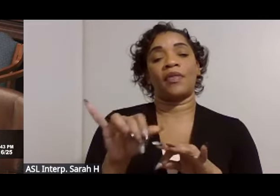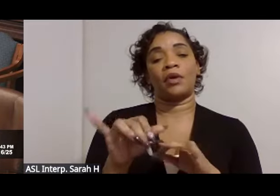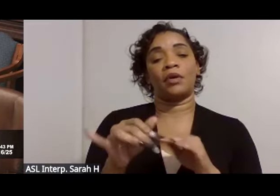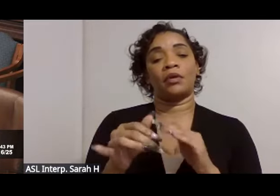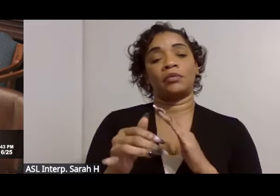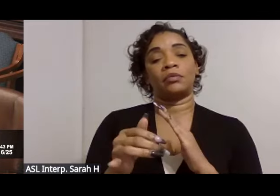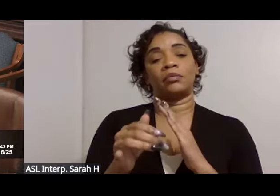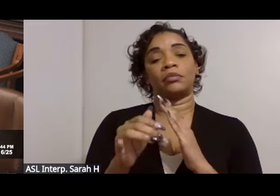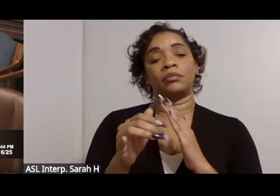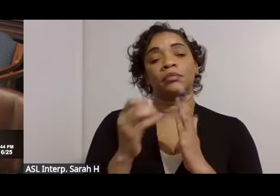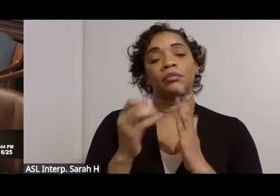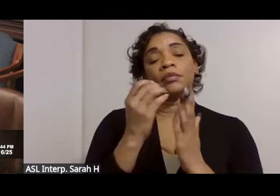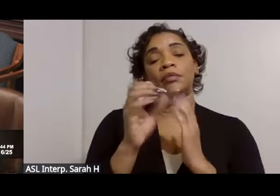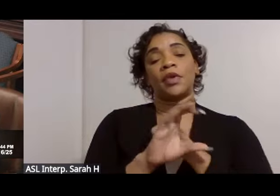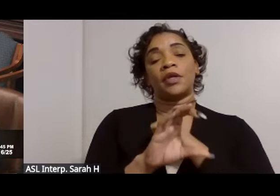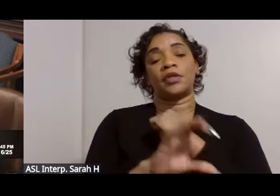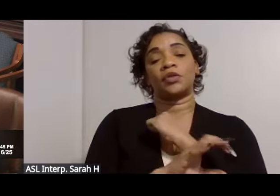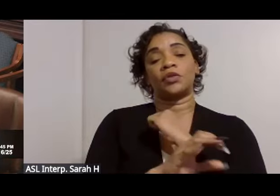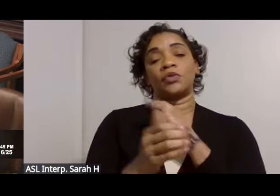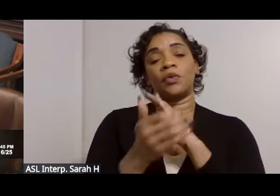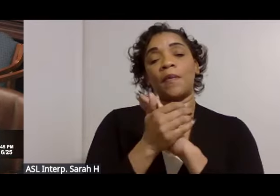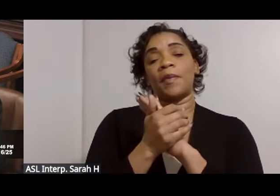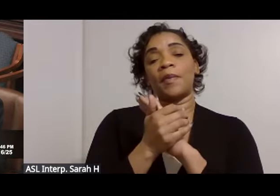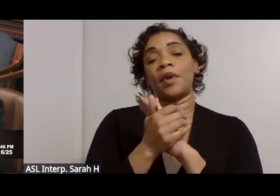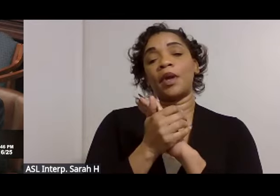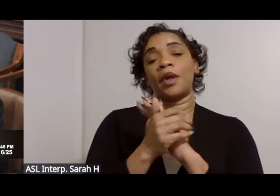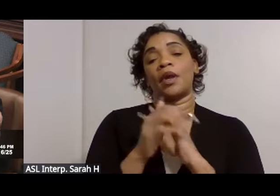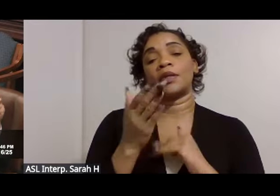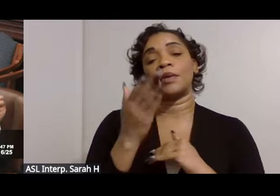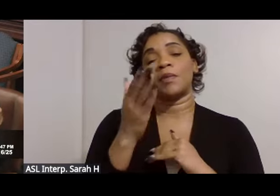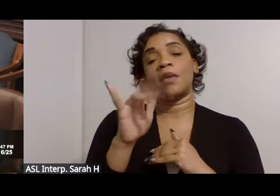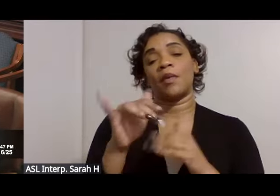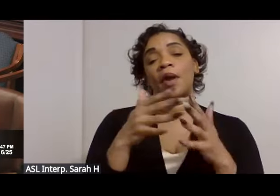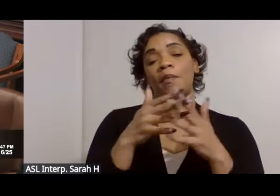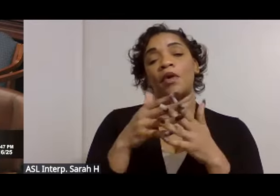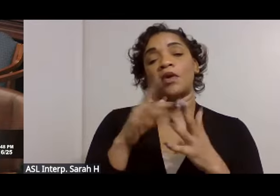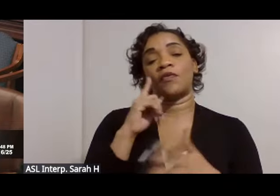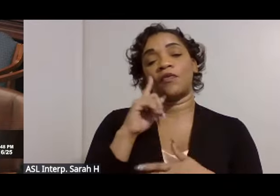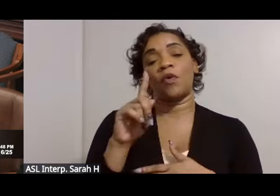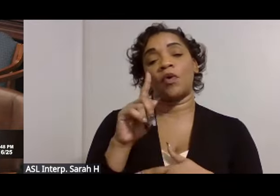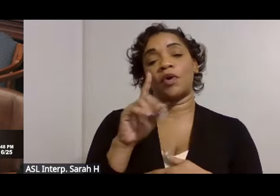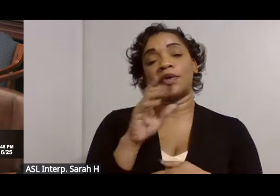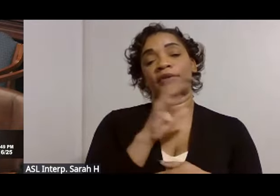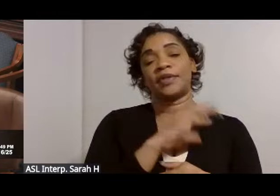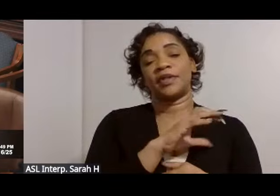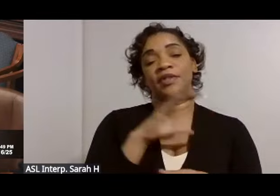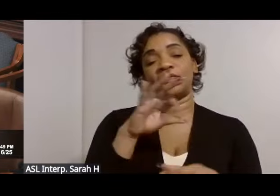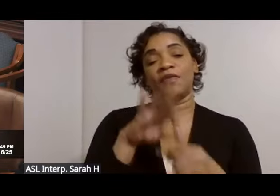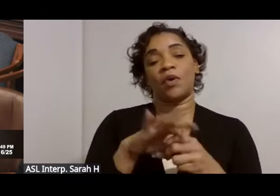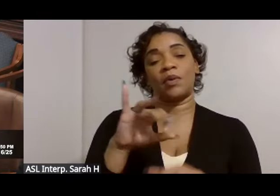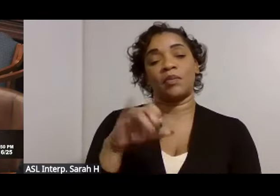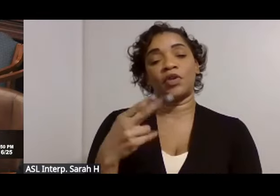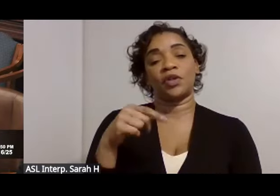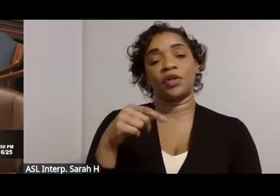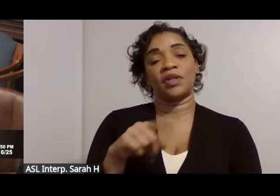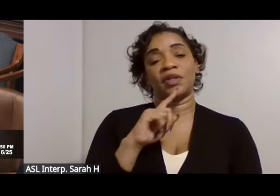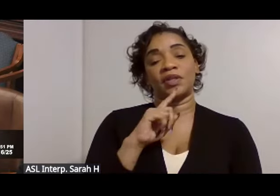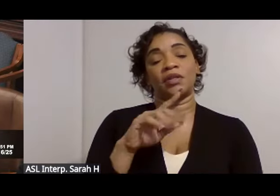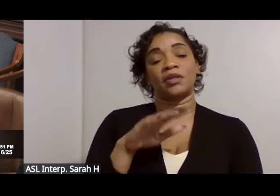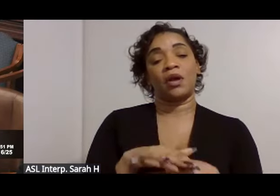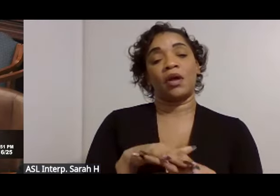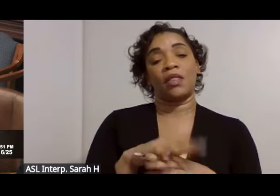Michigan. This is actually on the form of the petition. Each member's been given a